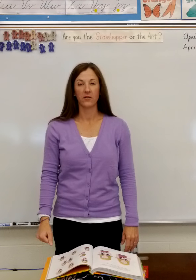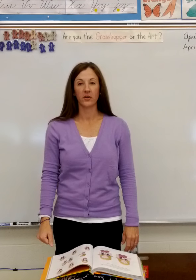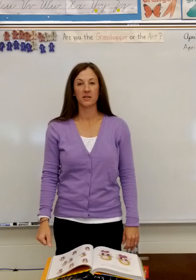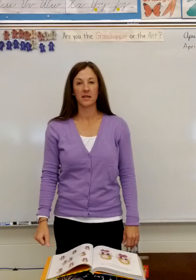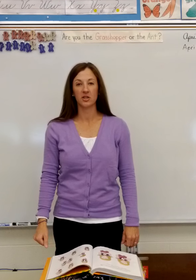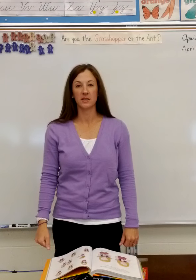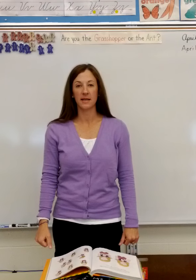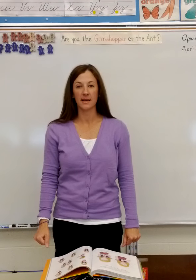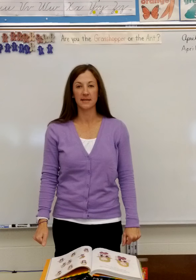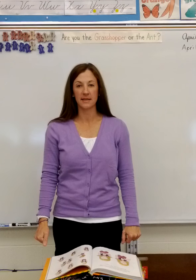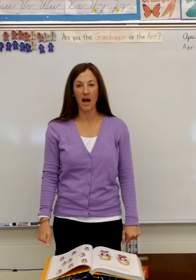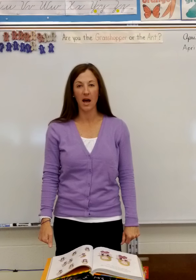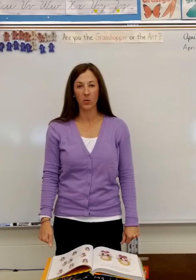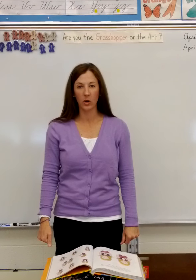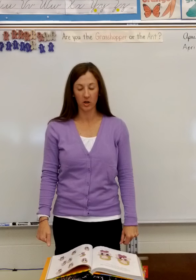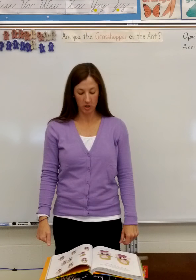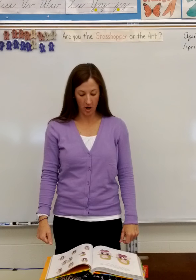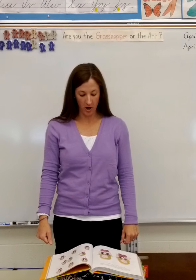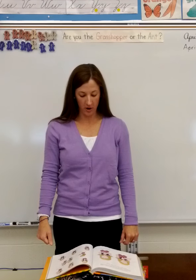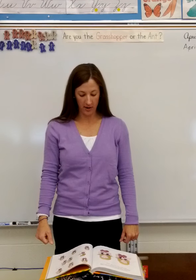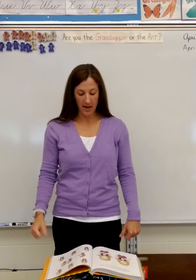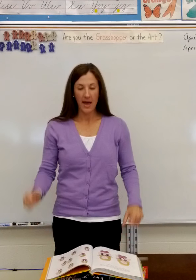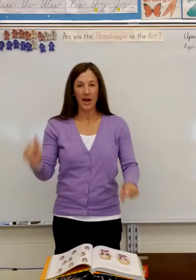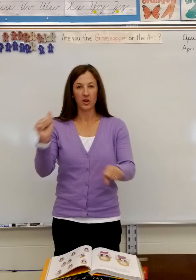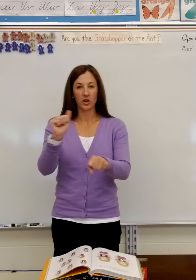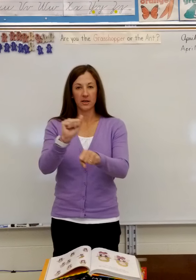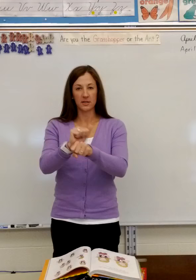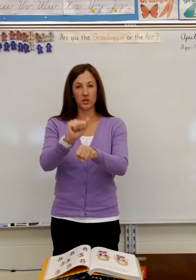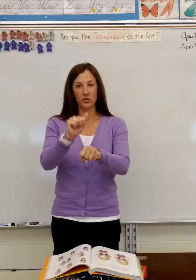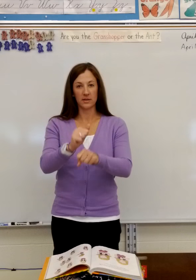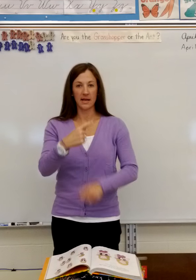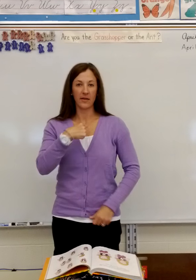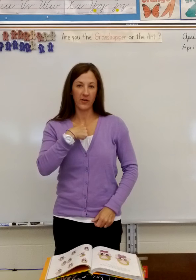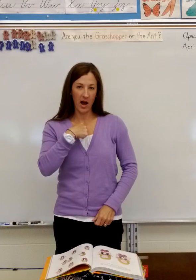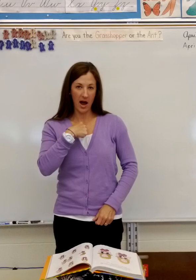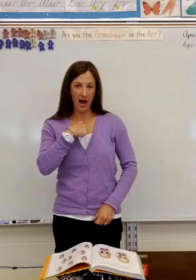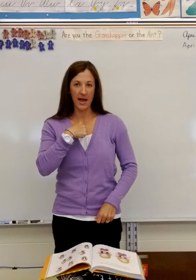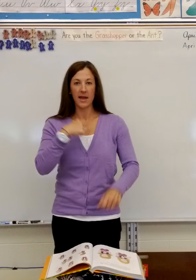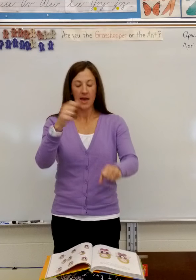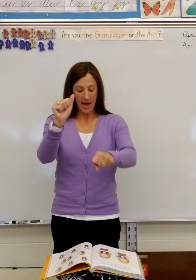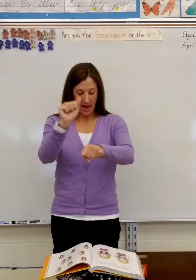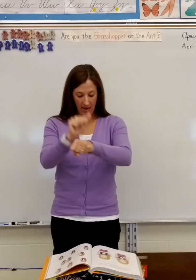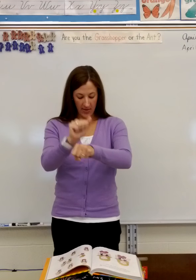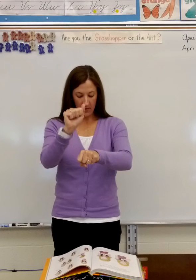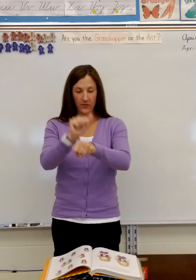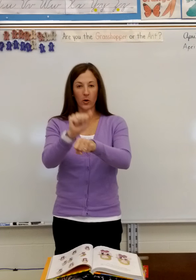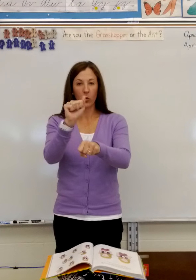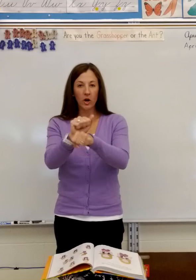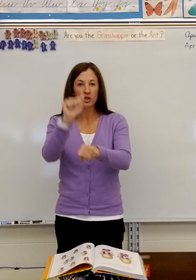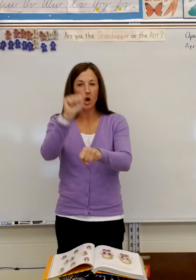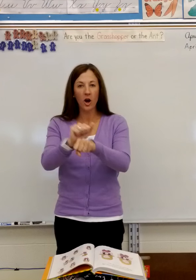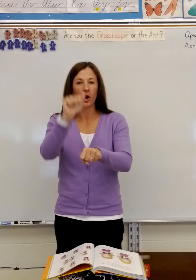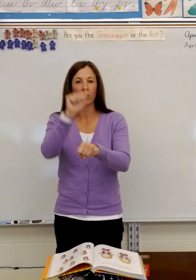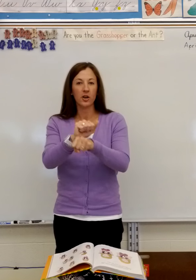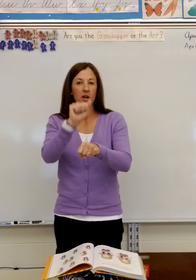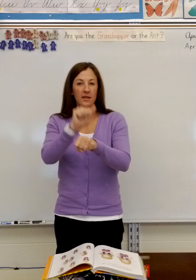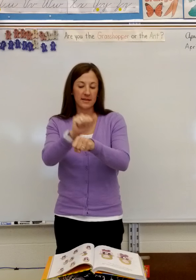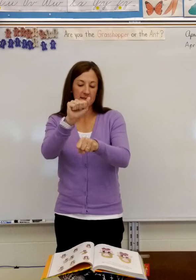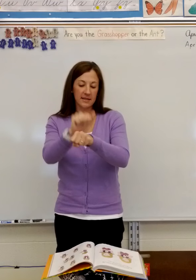first thing she says is, I worked hard. And you're going to do the sign for I, and then for worked hard, this is the sign